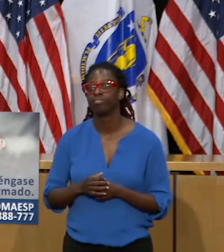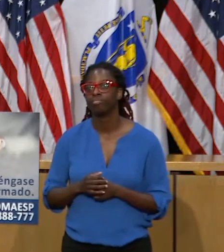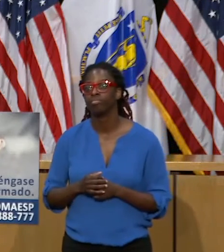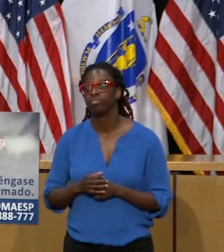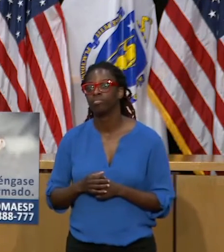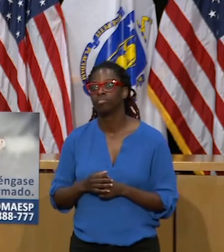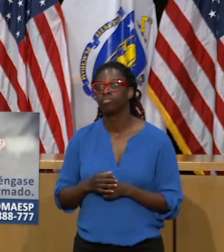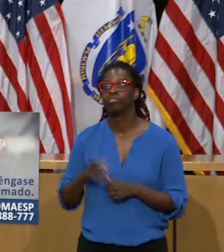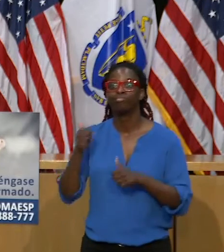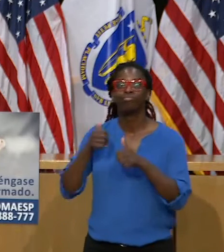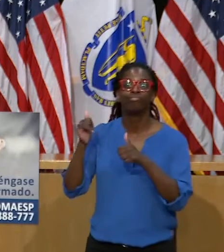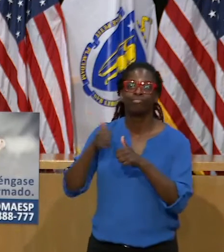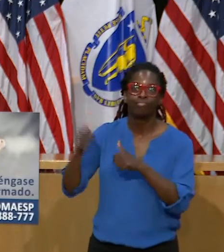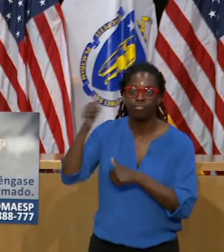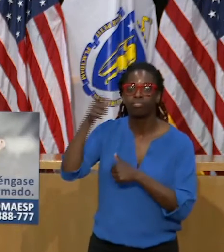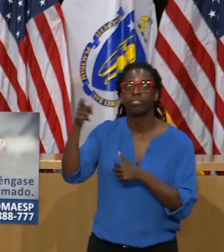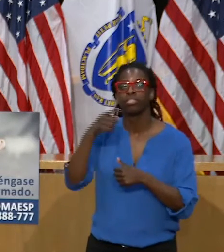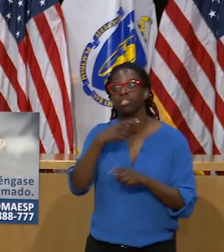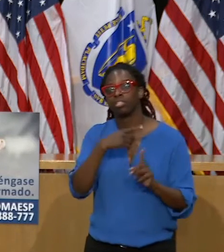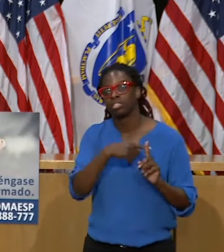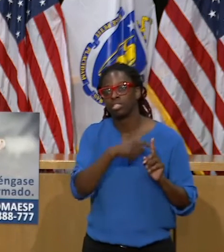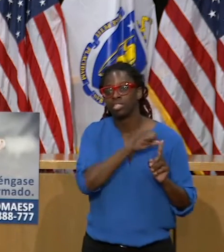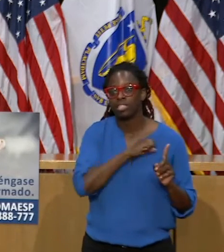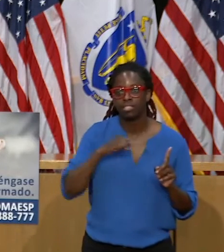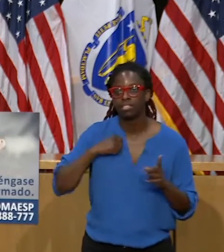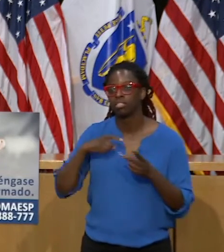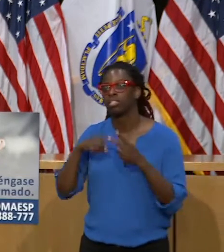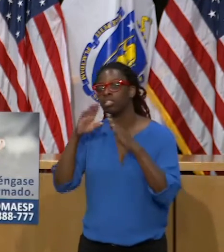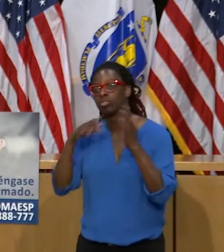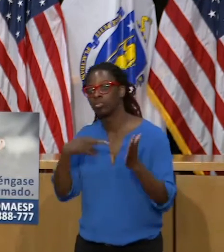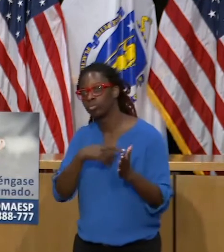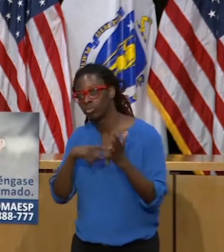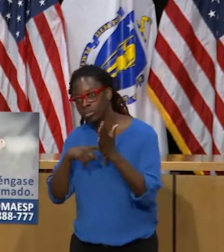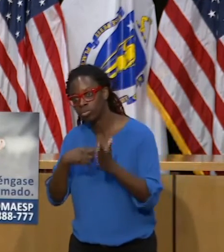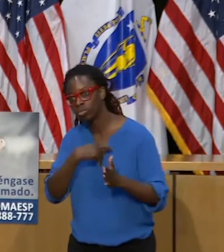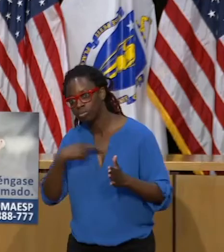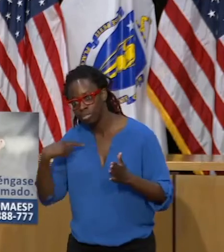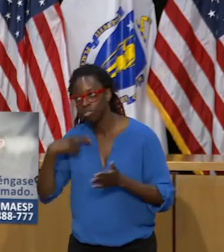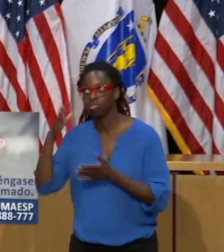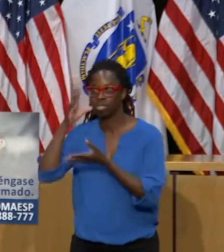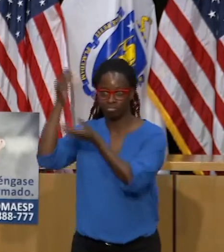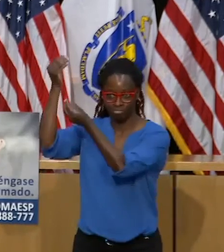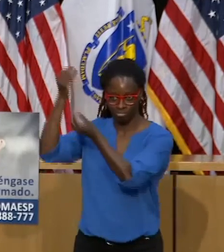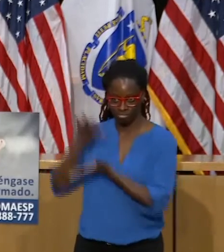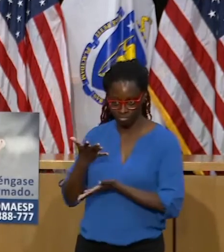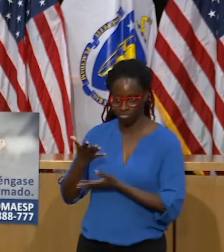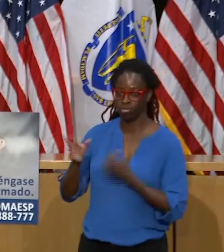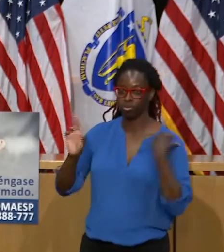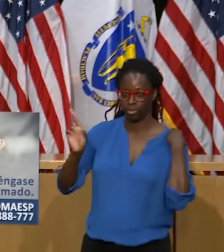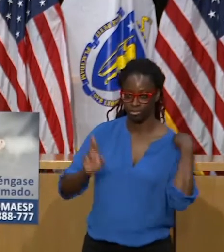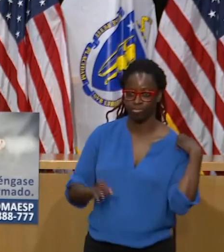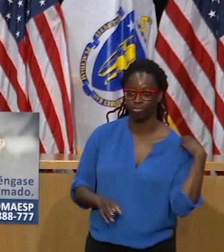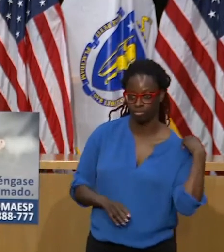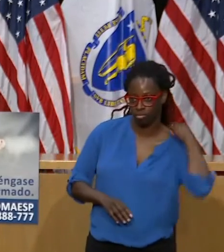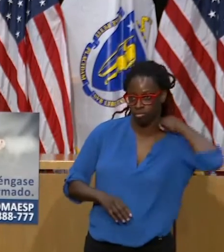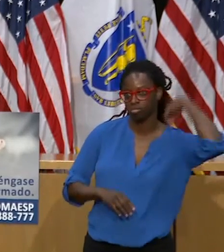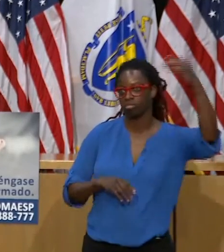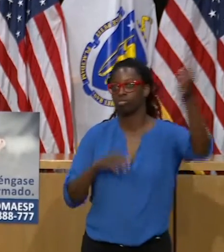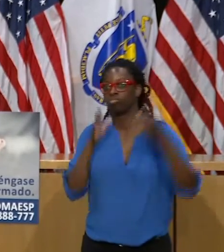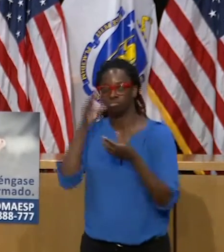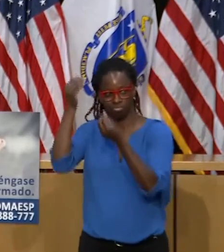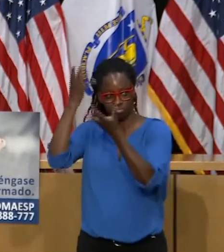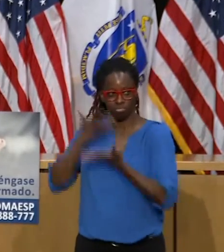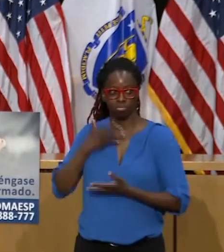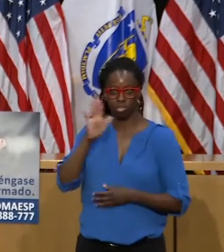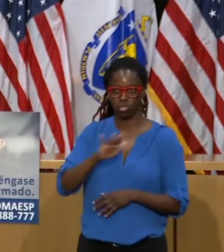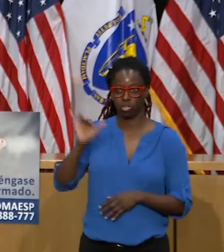they have all told us that this is an issue that they're going to deal with in the second half of July, and we're not going to know an answer to that until then.